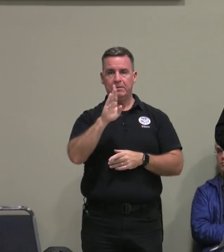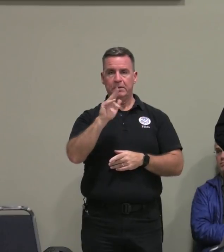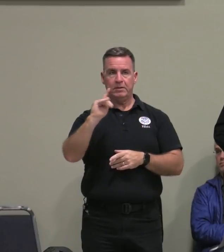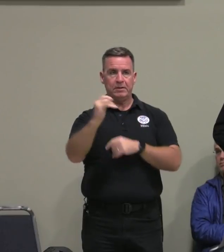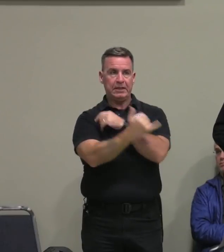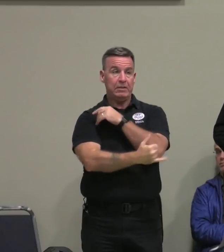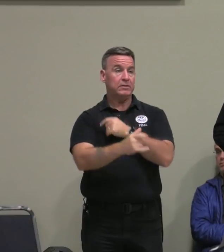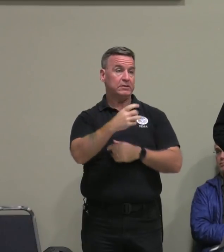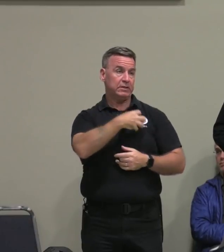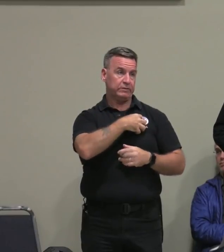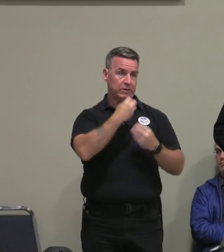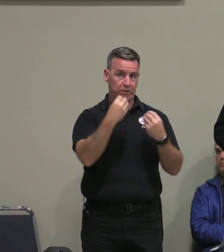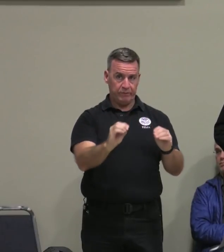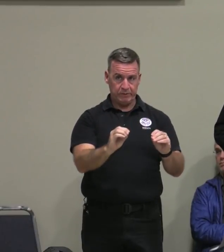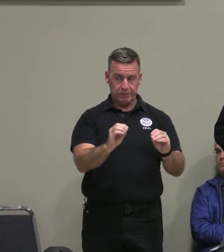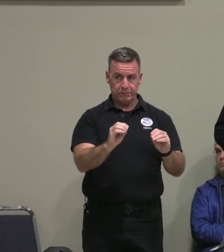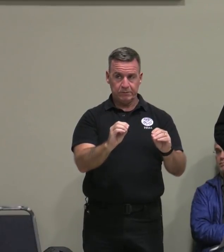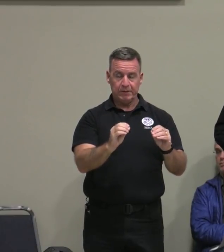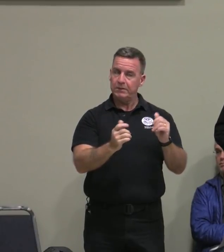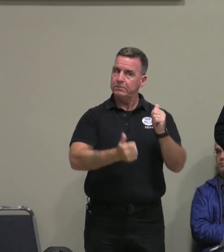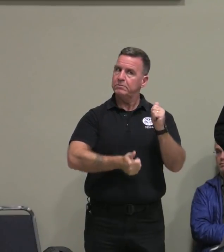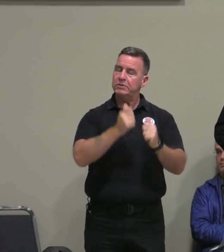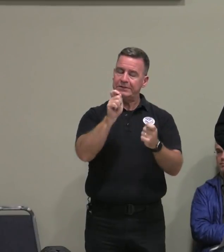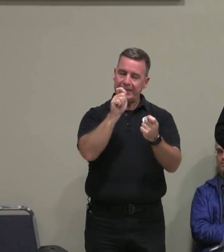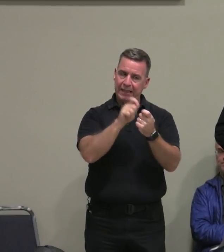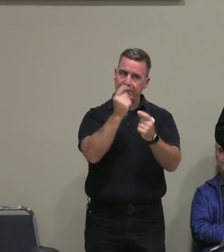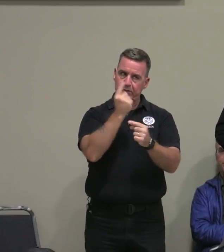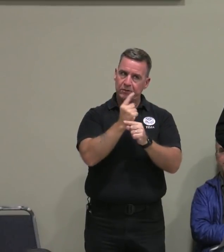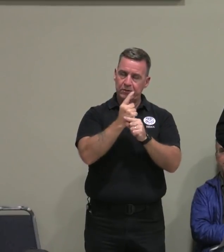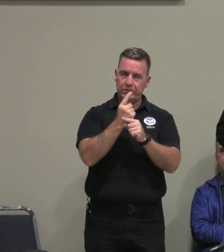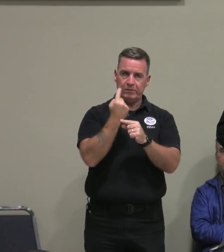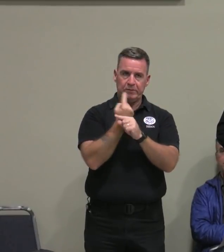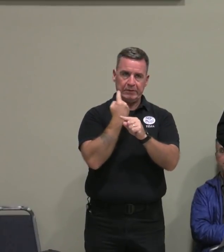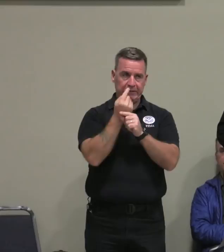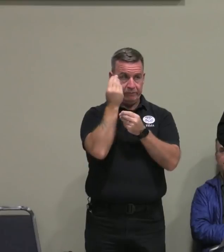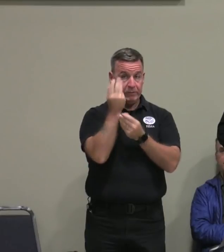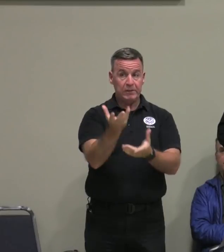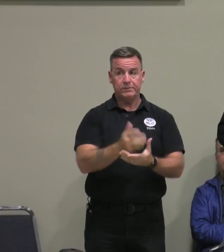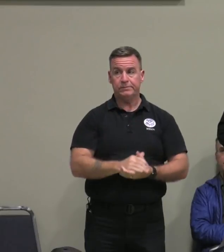Sheriff's Office. That is going to be the most accurate and up-to-date information.